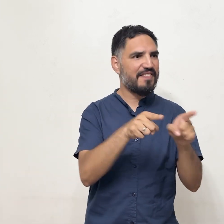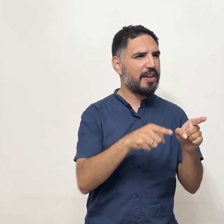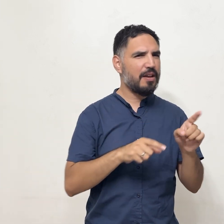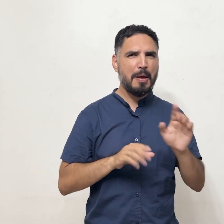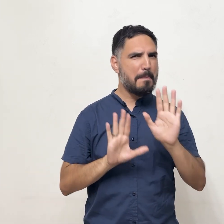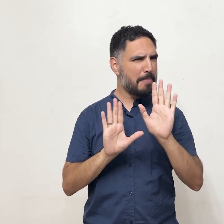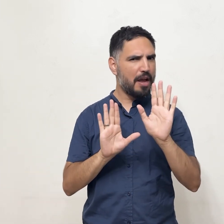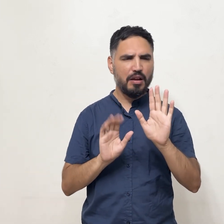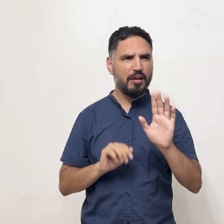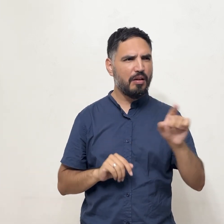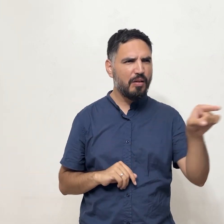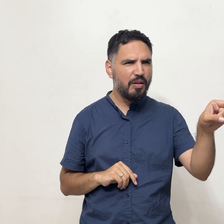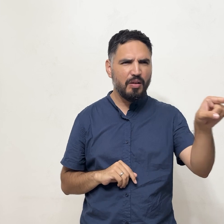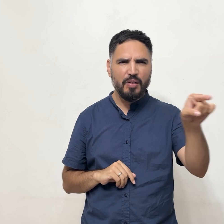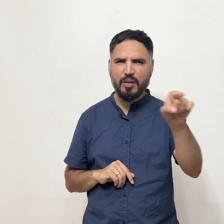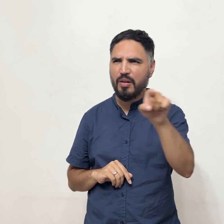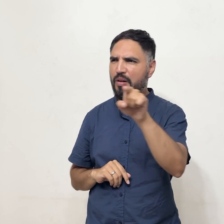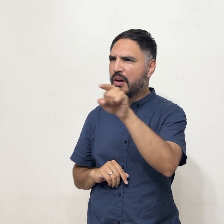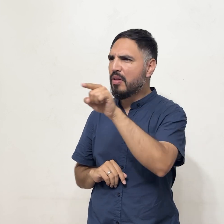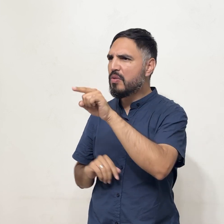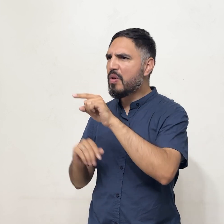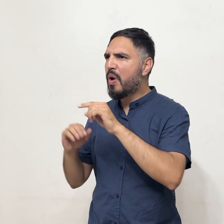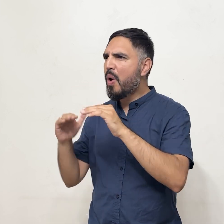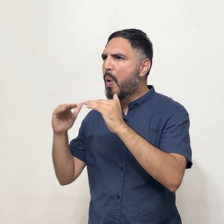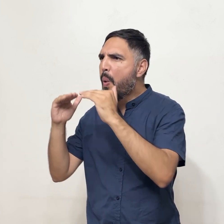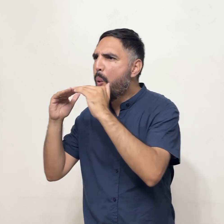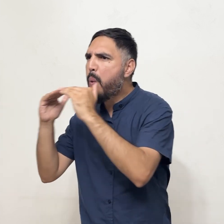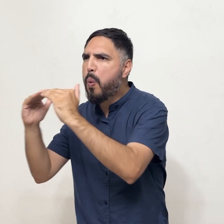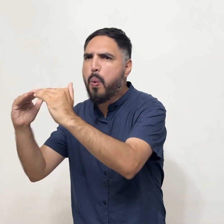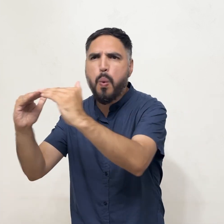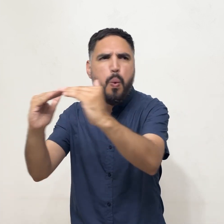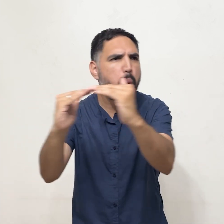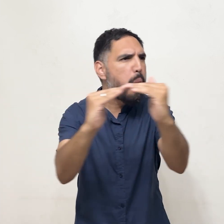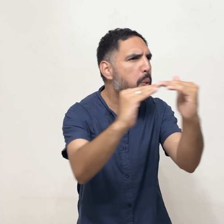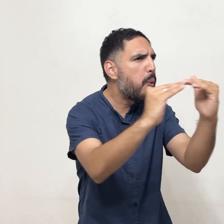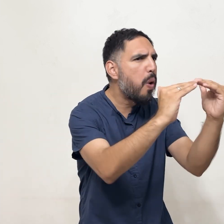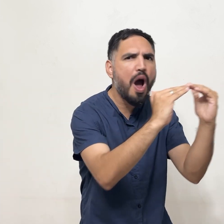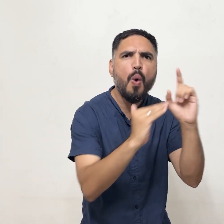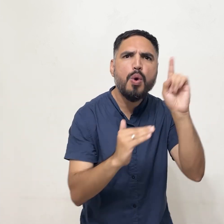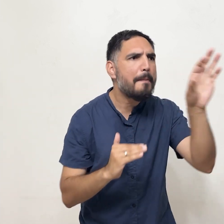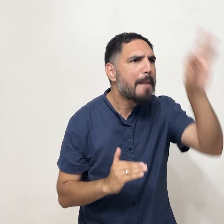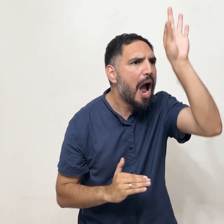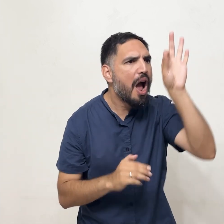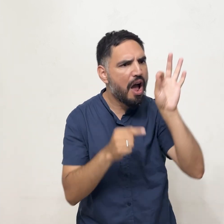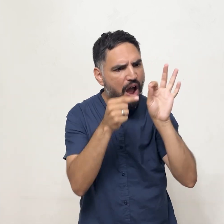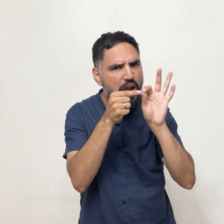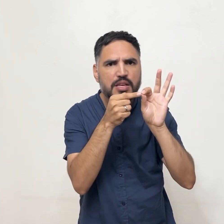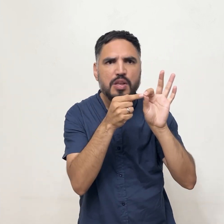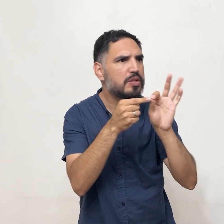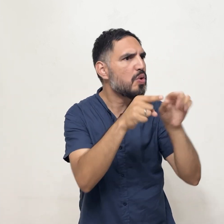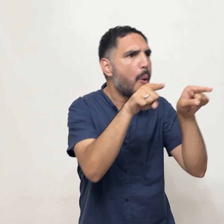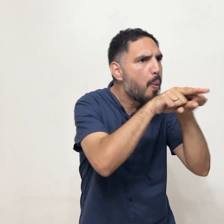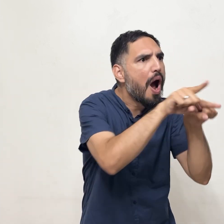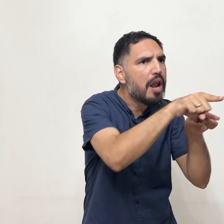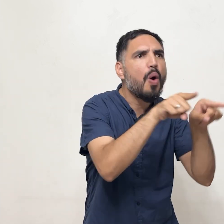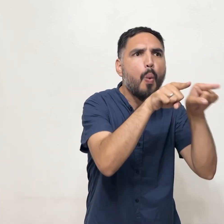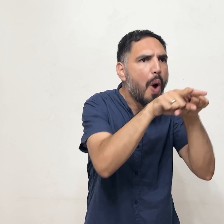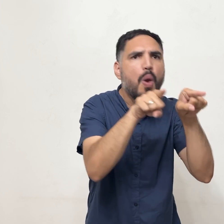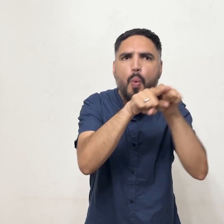different. However, by carefully observing the patterns, I realized that there was indeed something in common, a shared